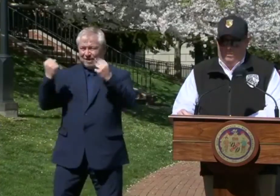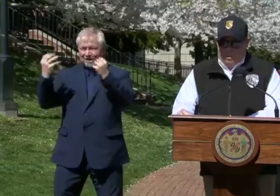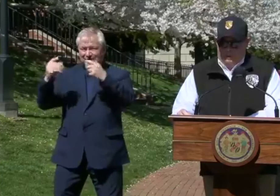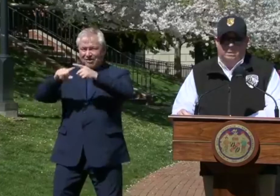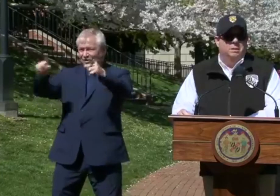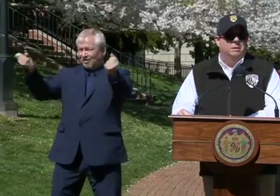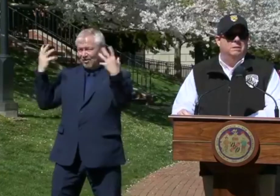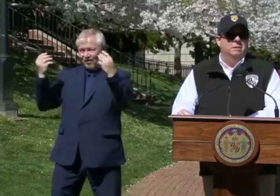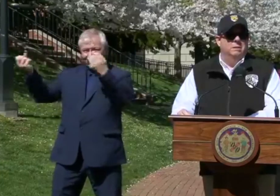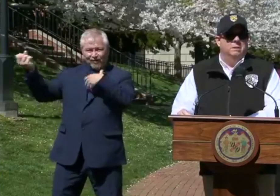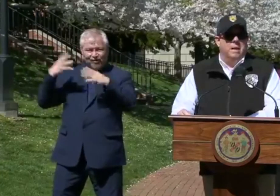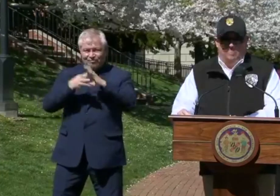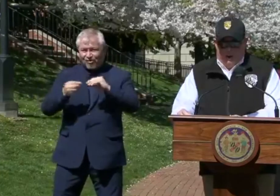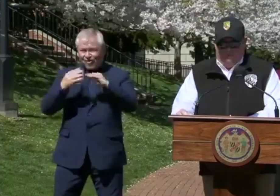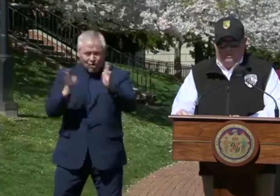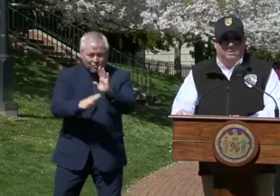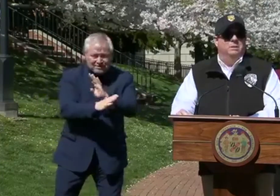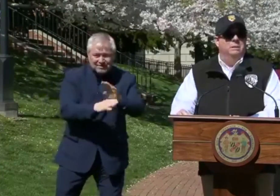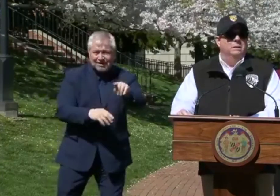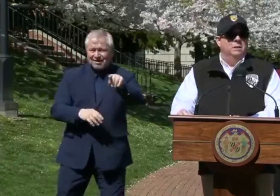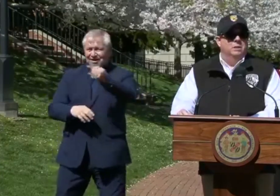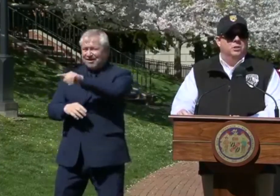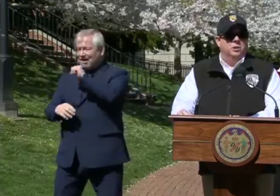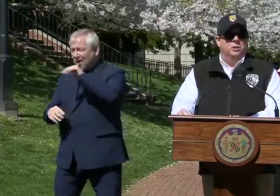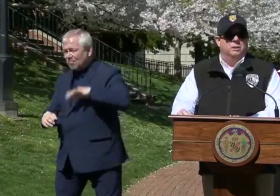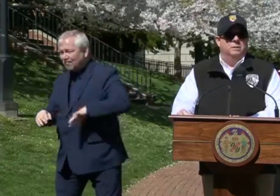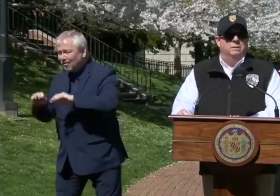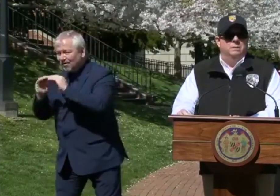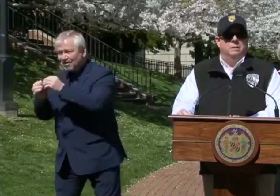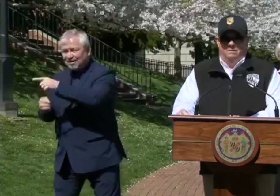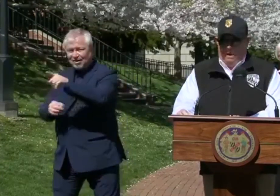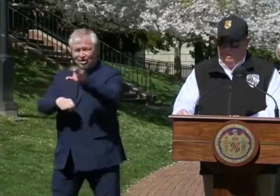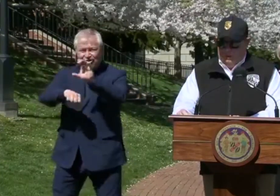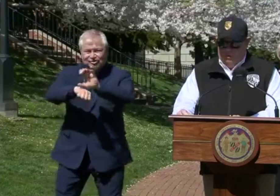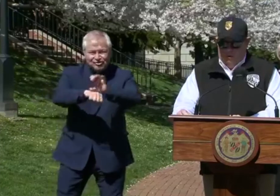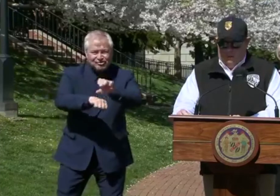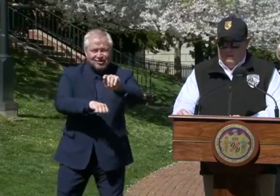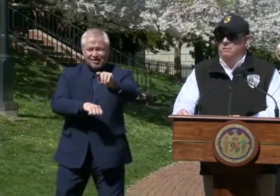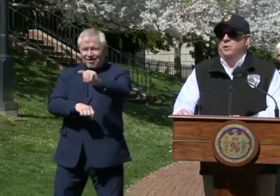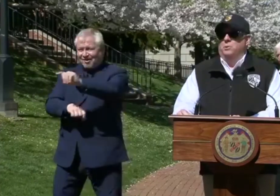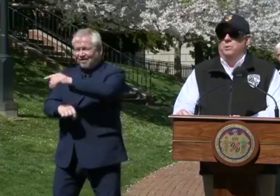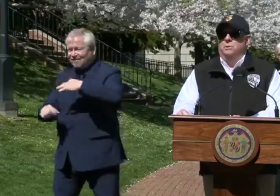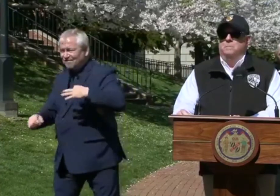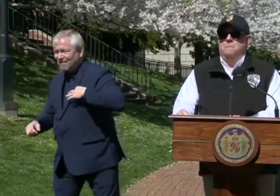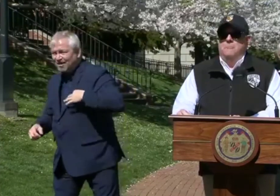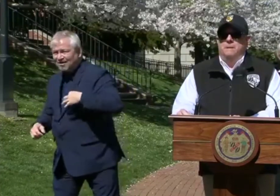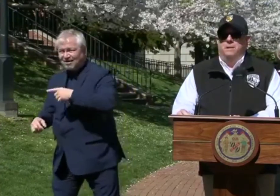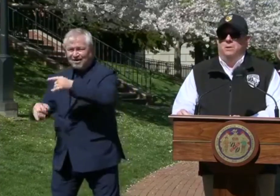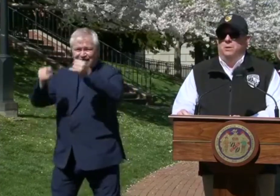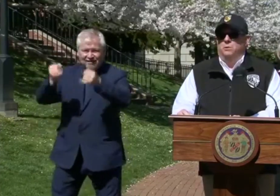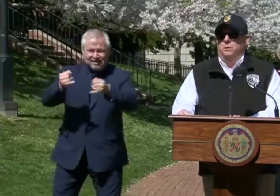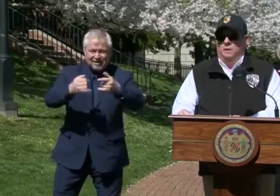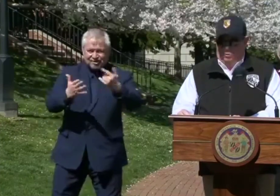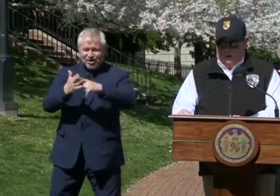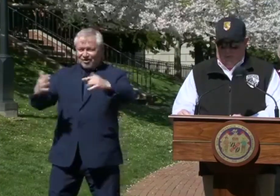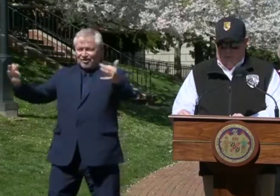of small businesses, nonprofits, churches, volunteer groups, and individuals that are